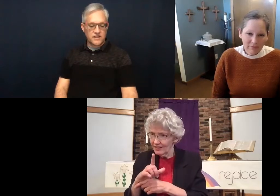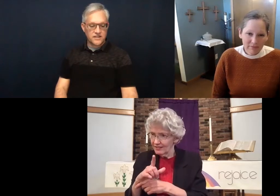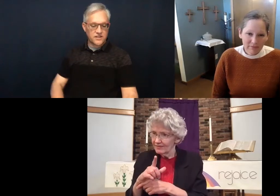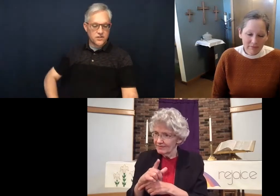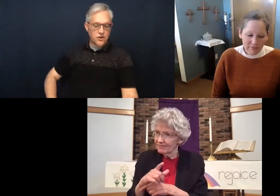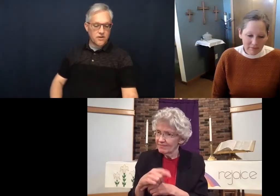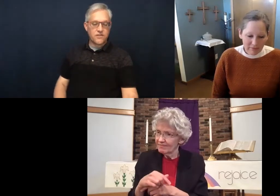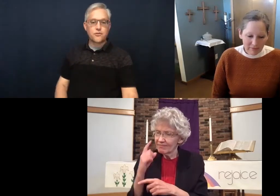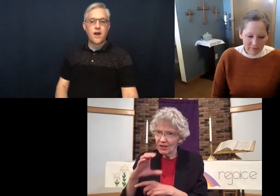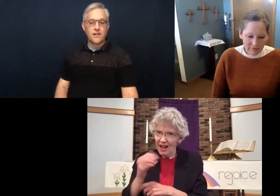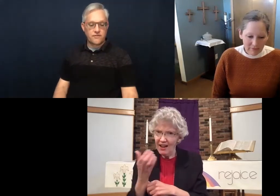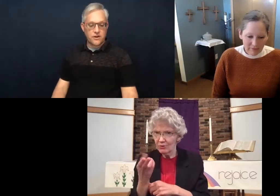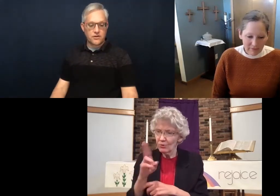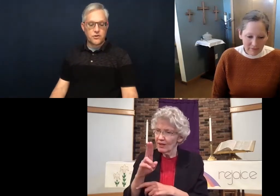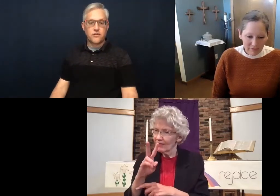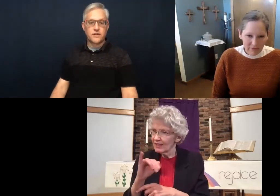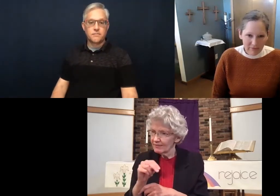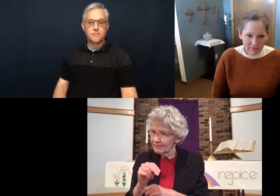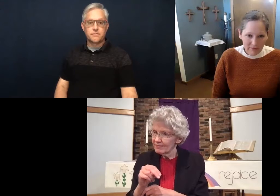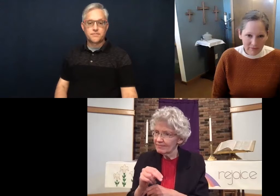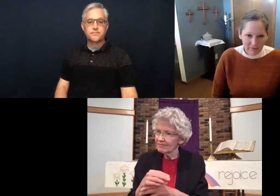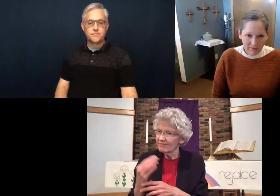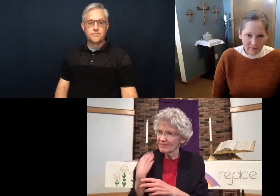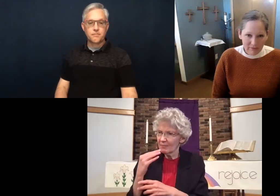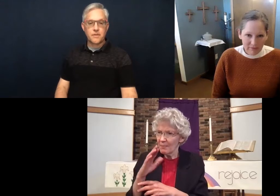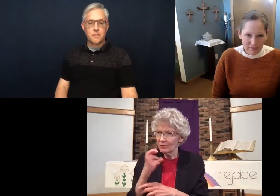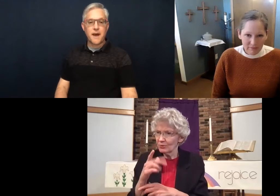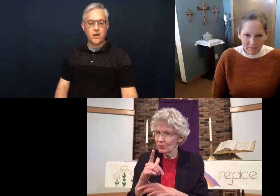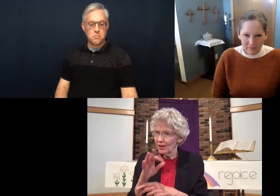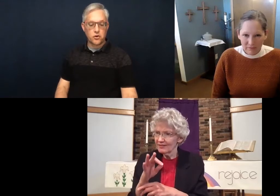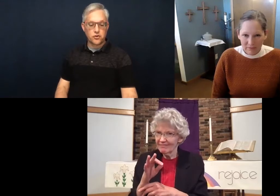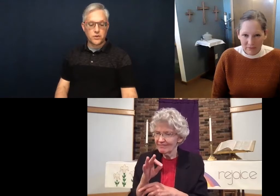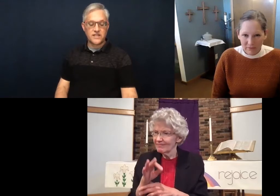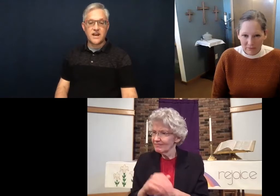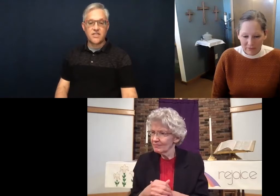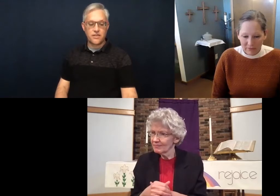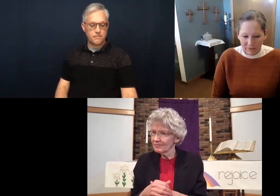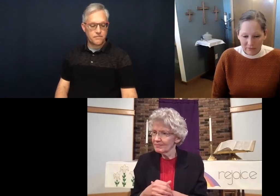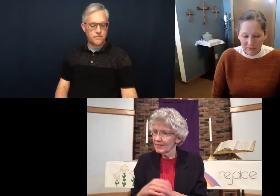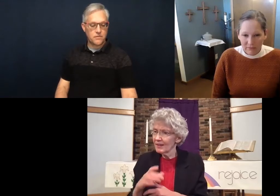Since the start of the trial of Derek Chauvin back on March 29th,